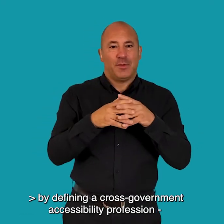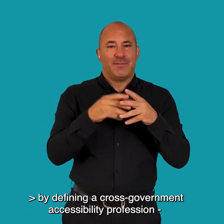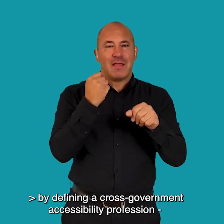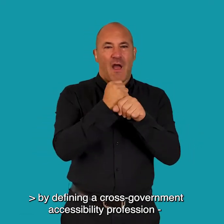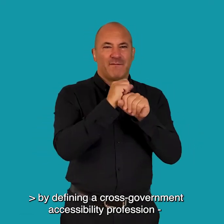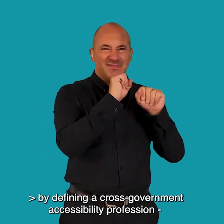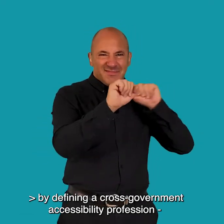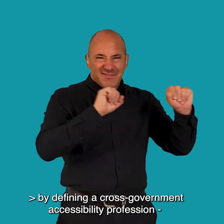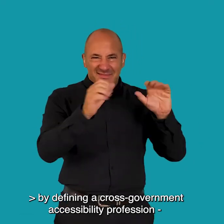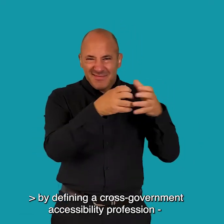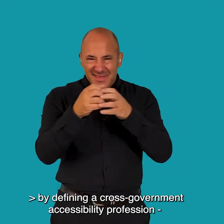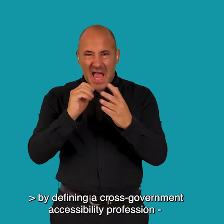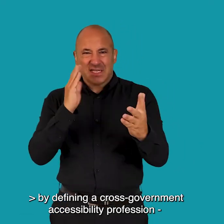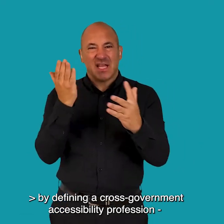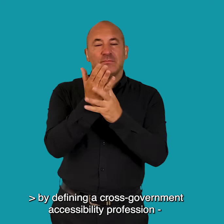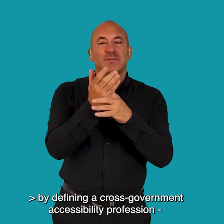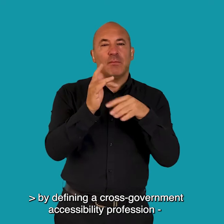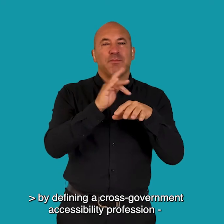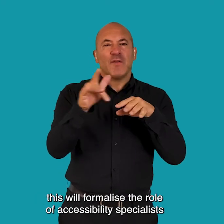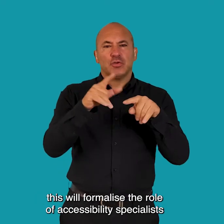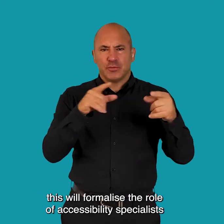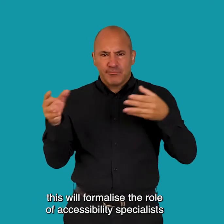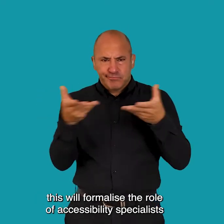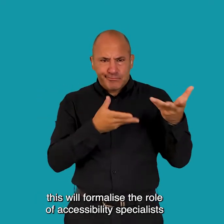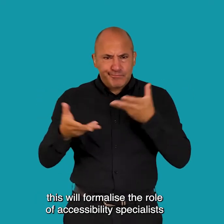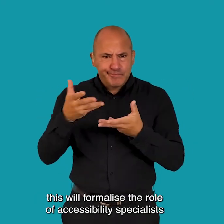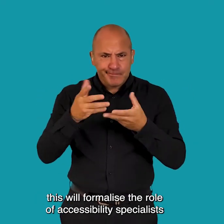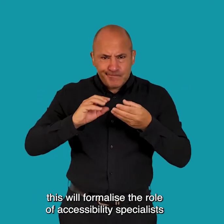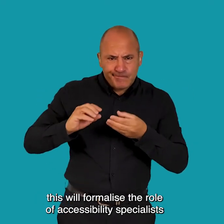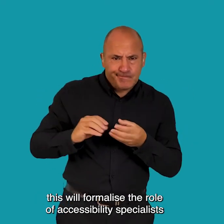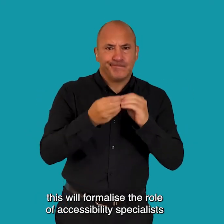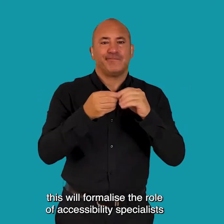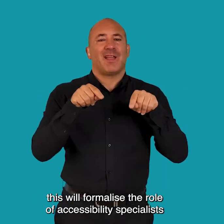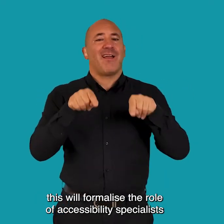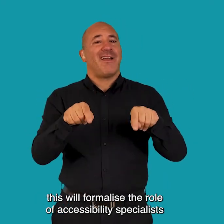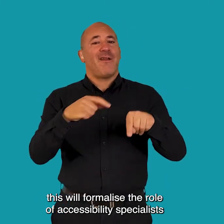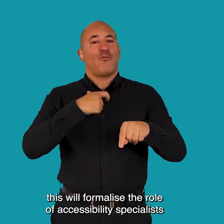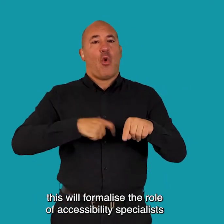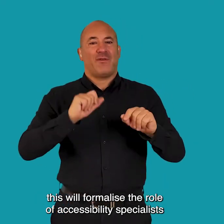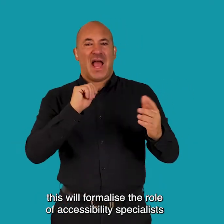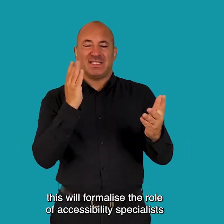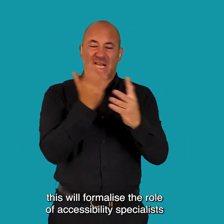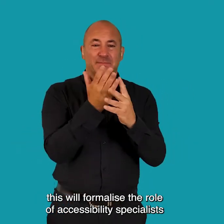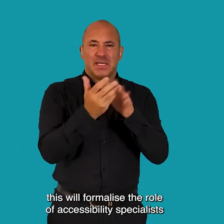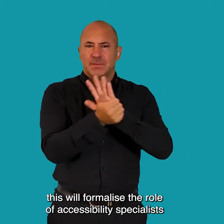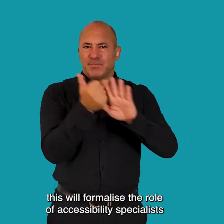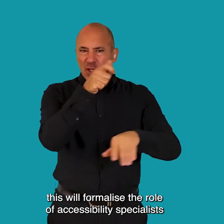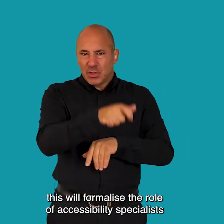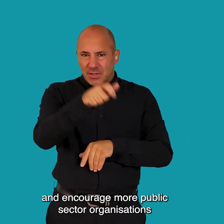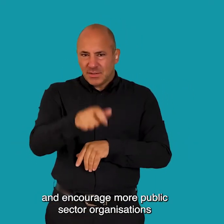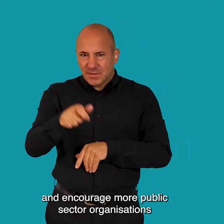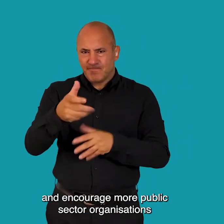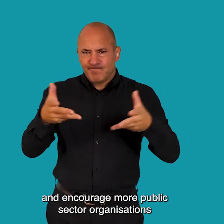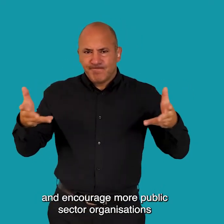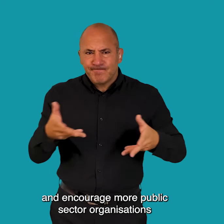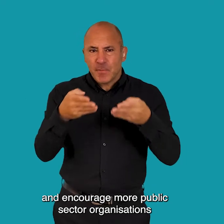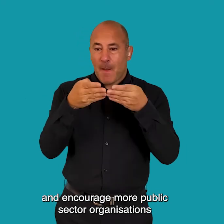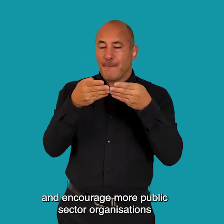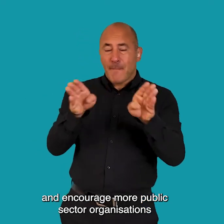cross-government accessibility profession. This will formalise the role of accessibility specialists and encourage more public